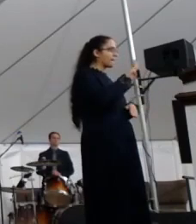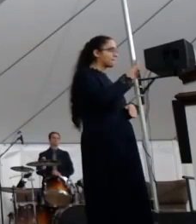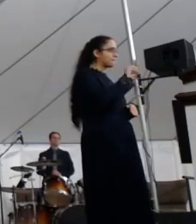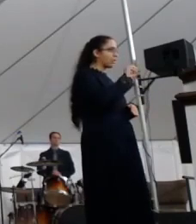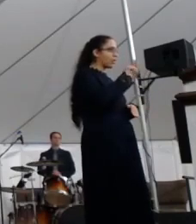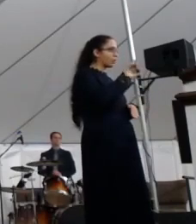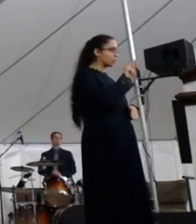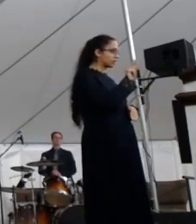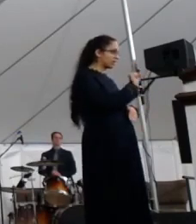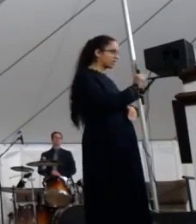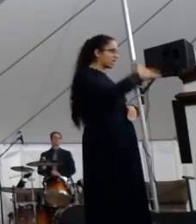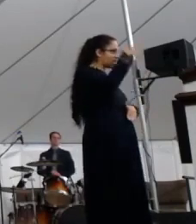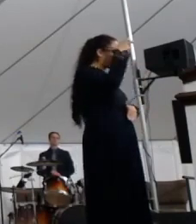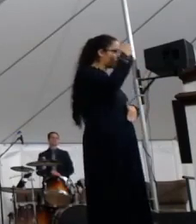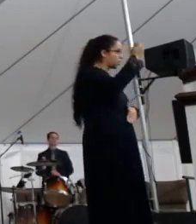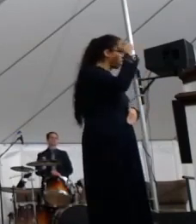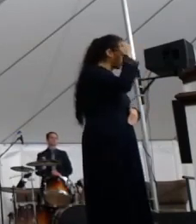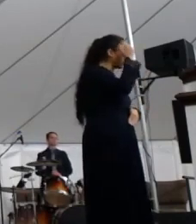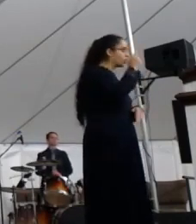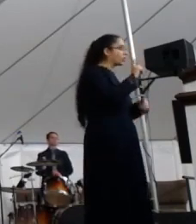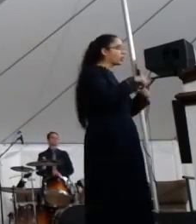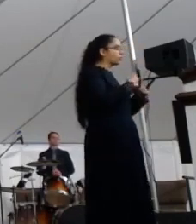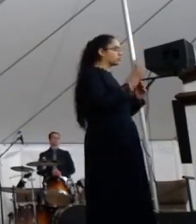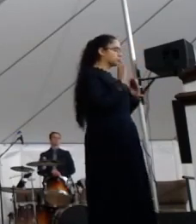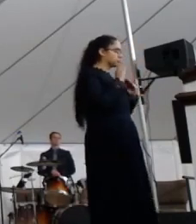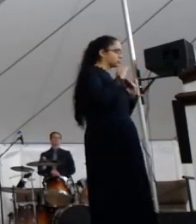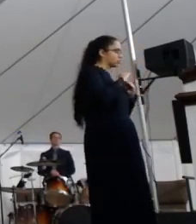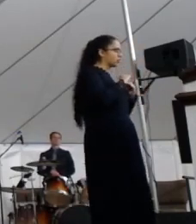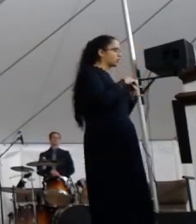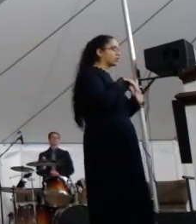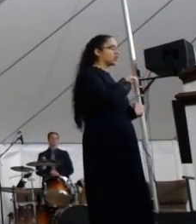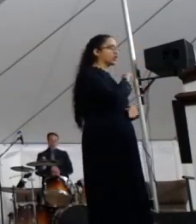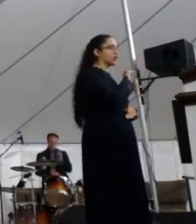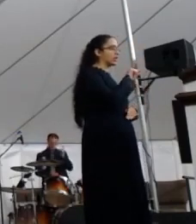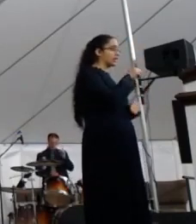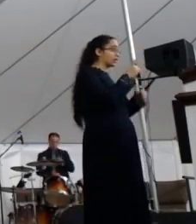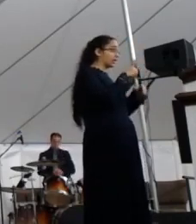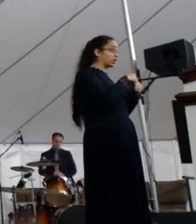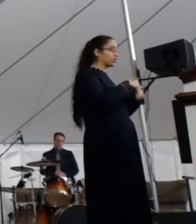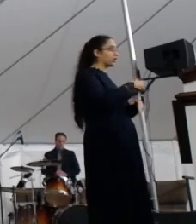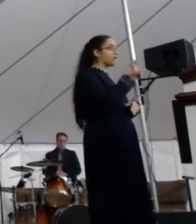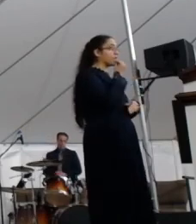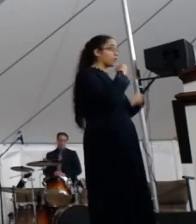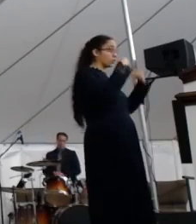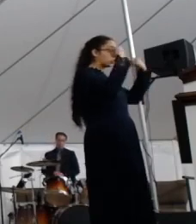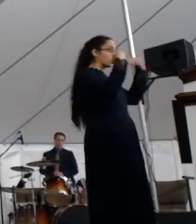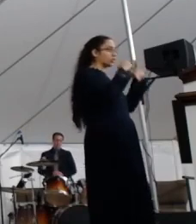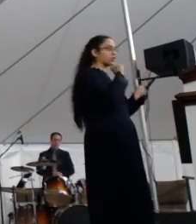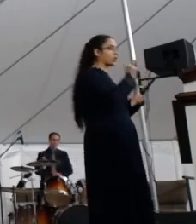He knows when you're insecure, you're not going to walk in the grocery store and lay hands on somebody and pray for them.